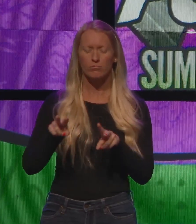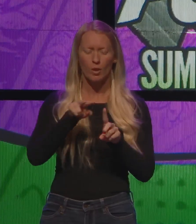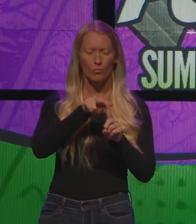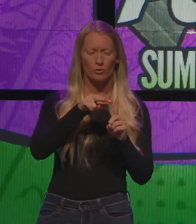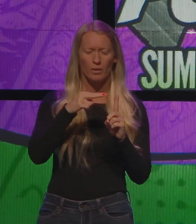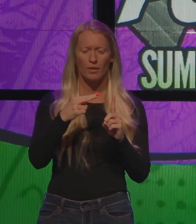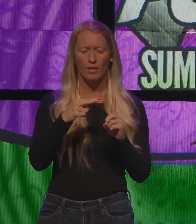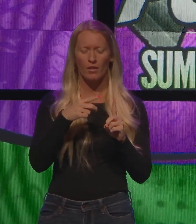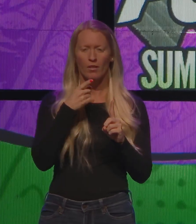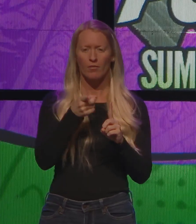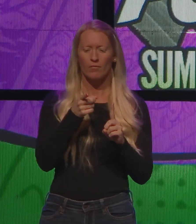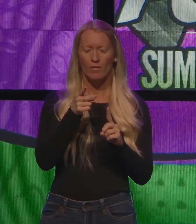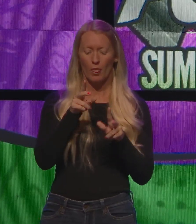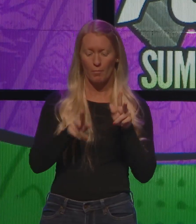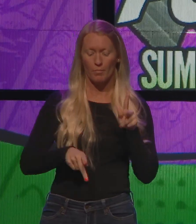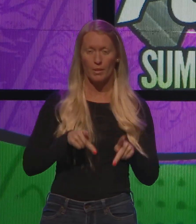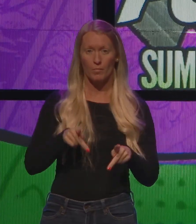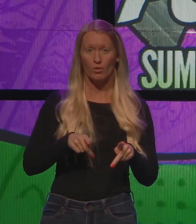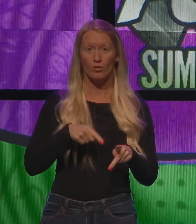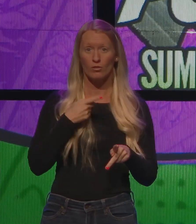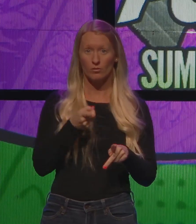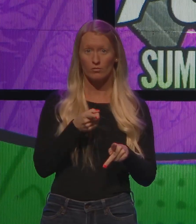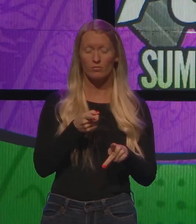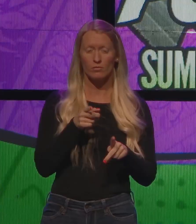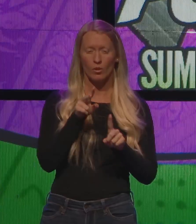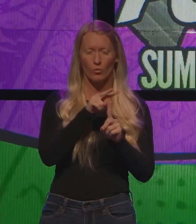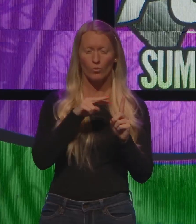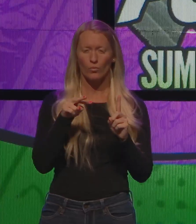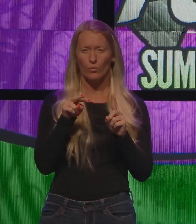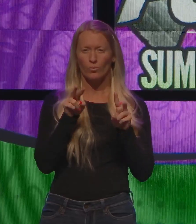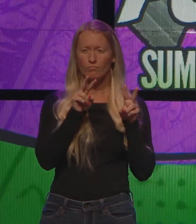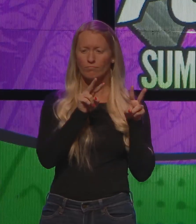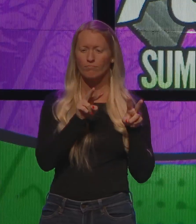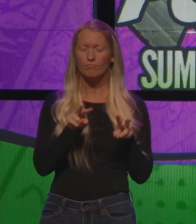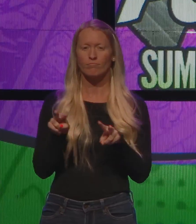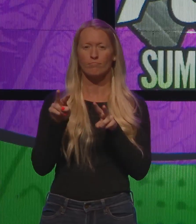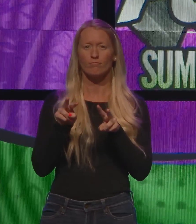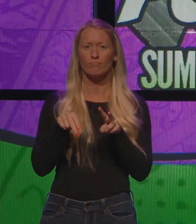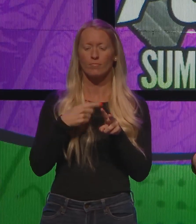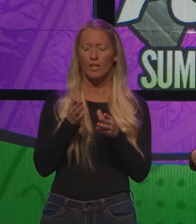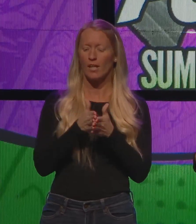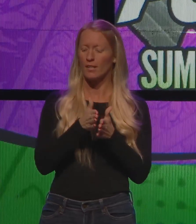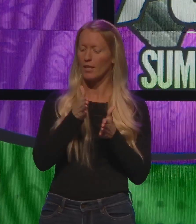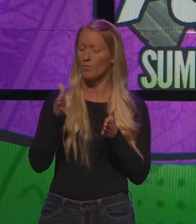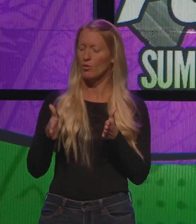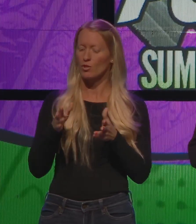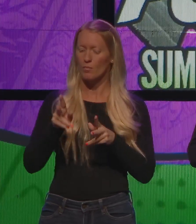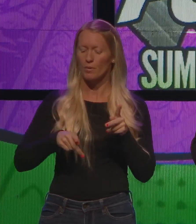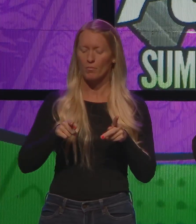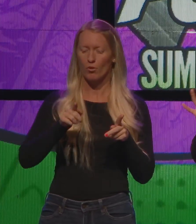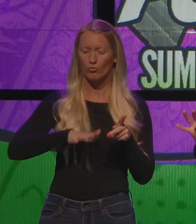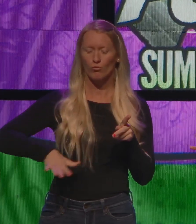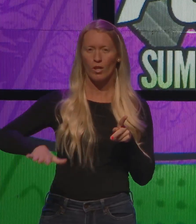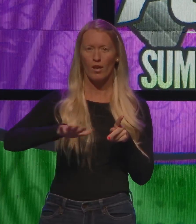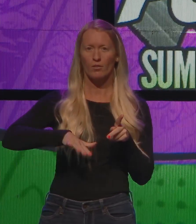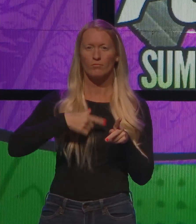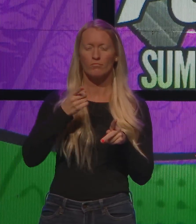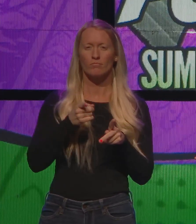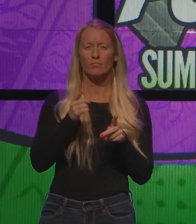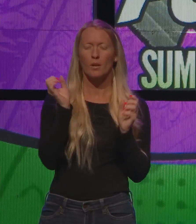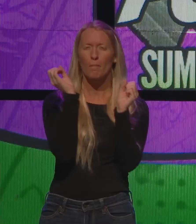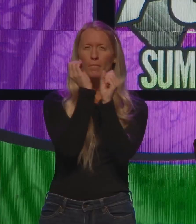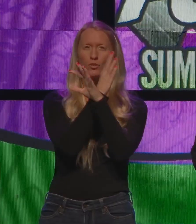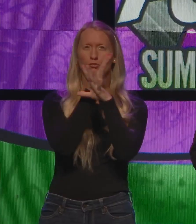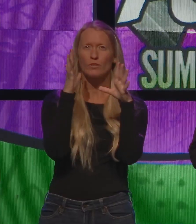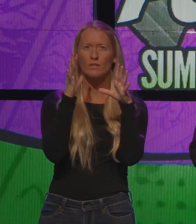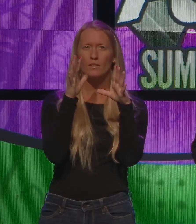at people like this? If we began to look at our neighbors, at the people around us as like mysteries to